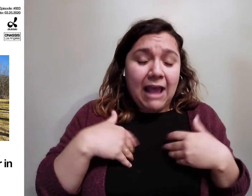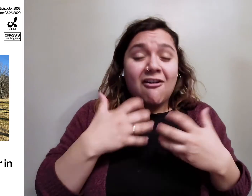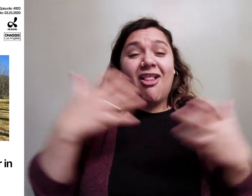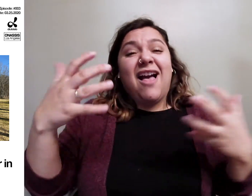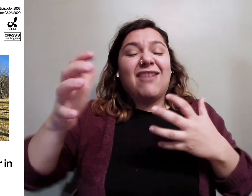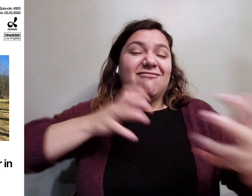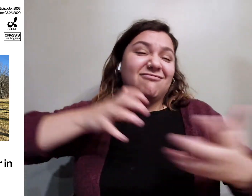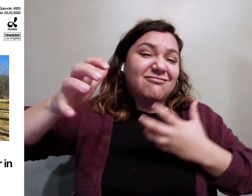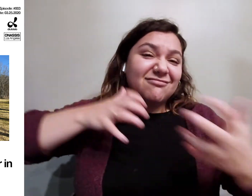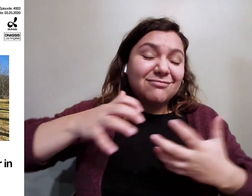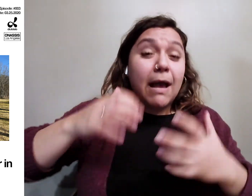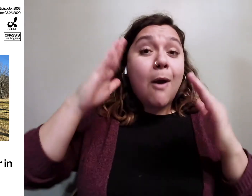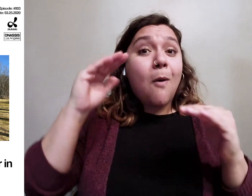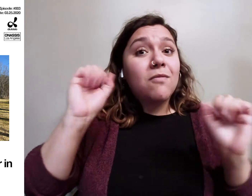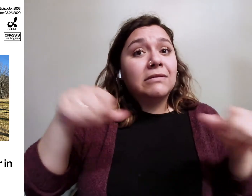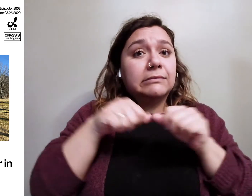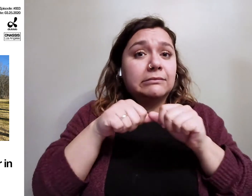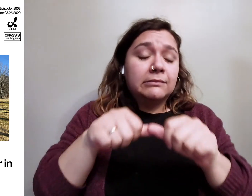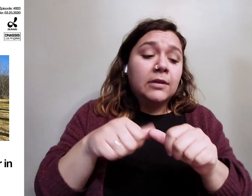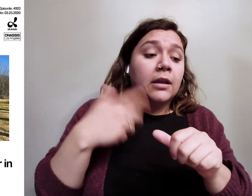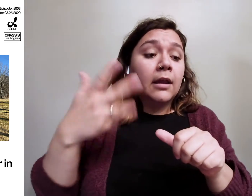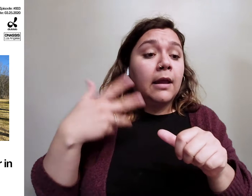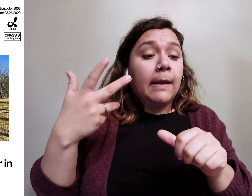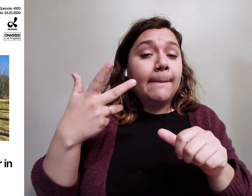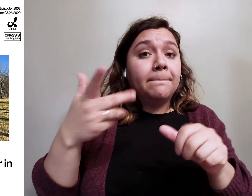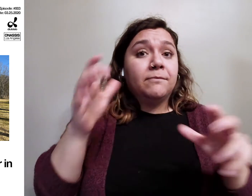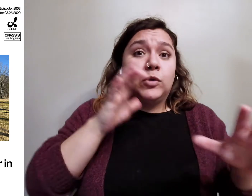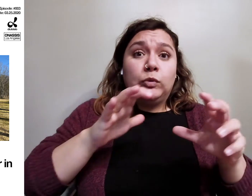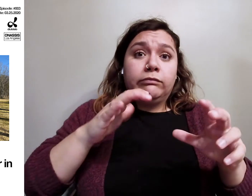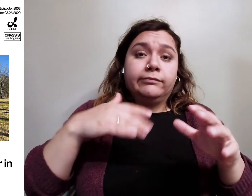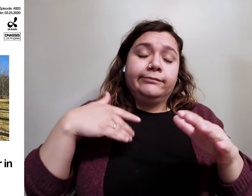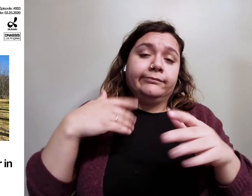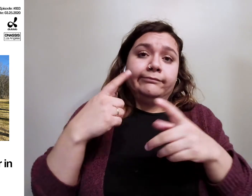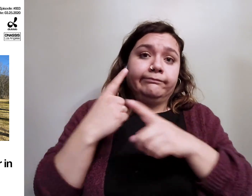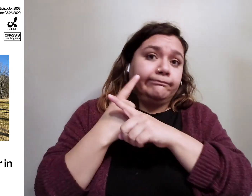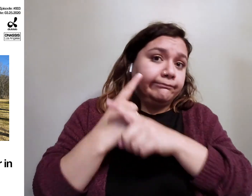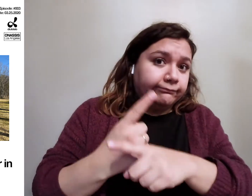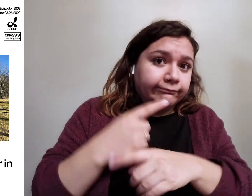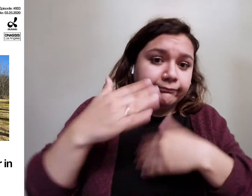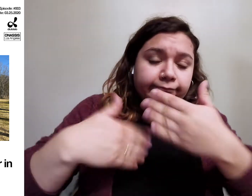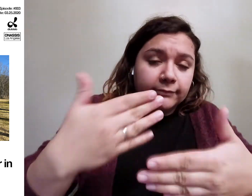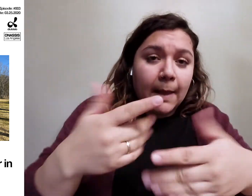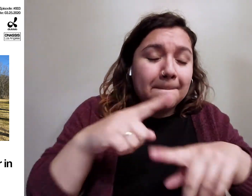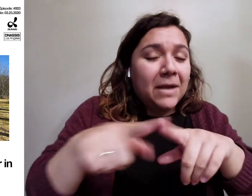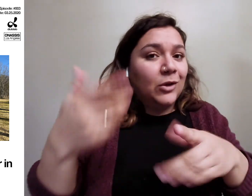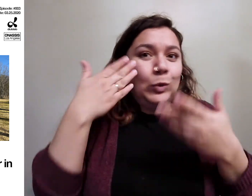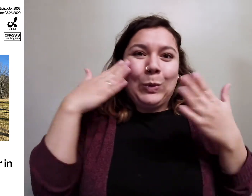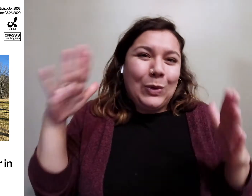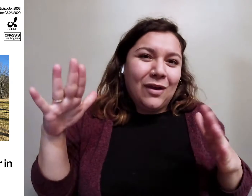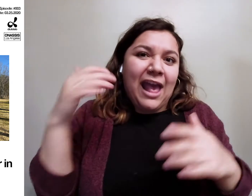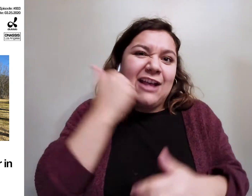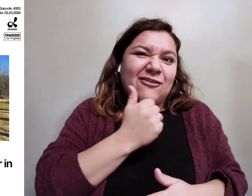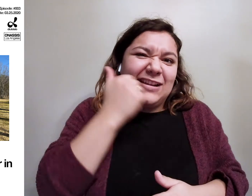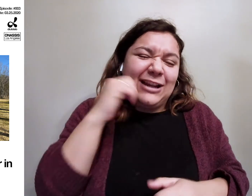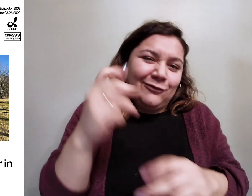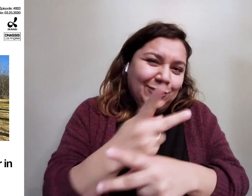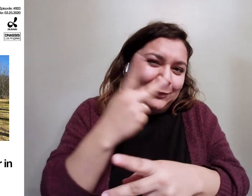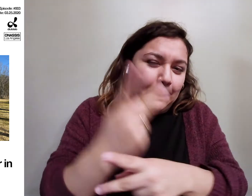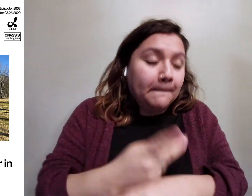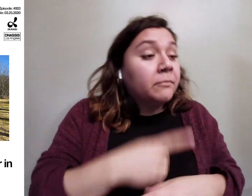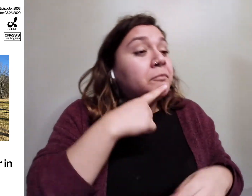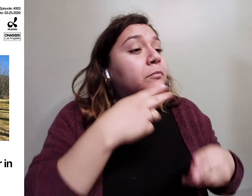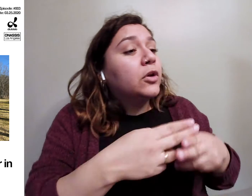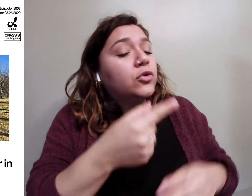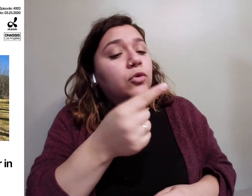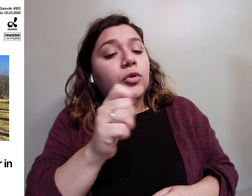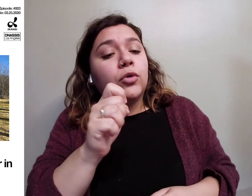hope that we're just going to continue being able to do what we do, but who knows, day by day. You mentioned Gertrude Stein, and I